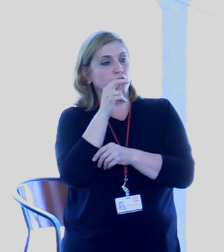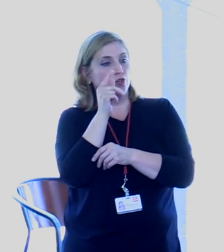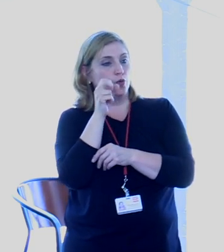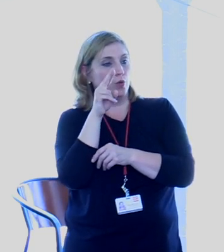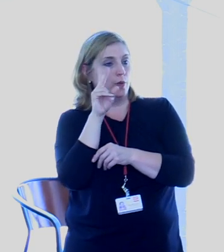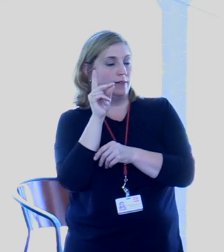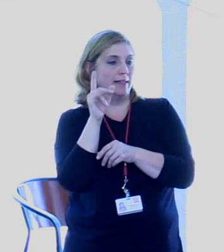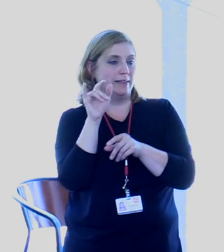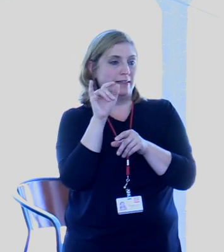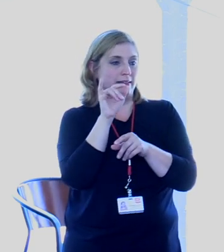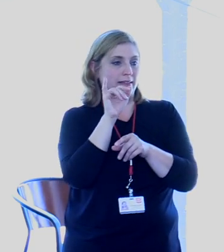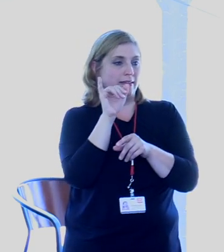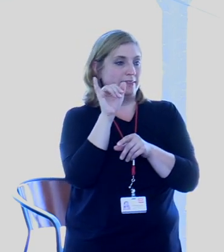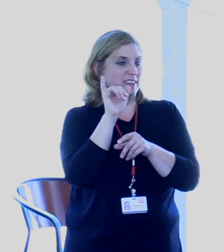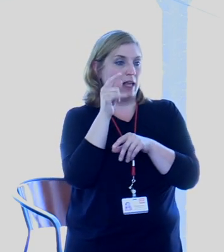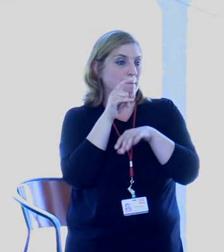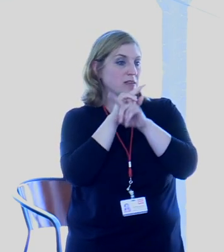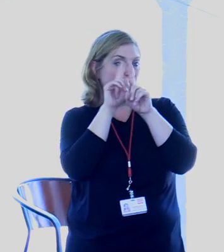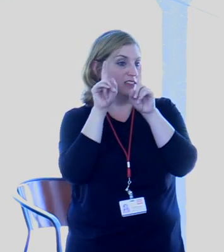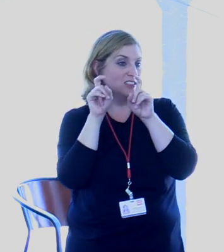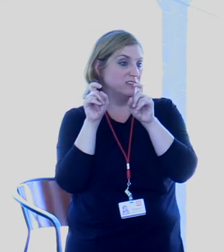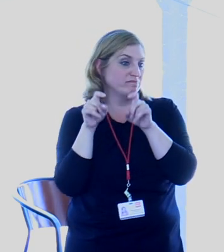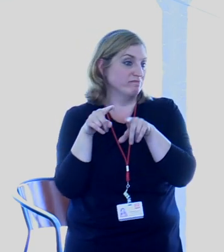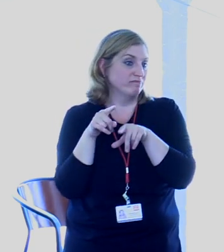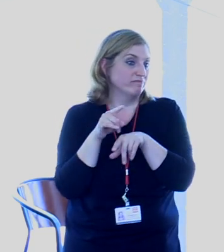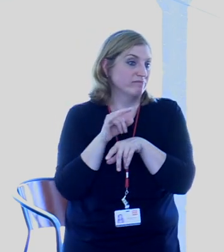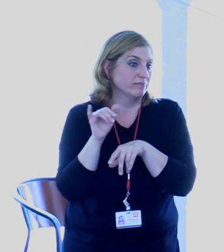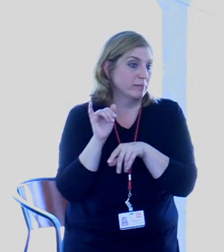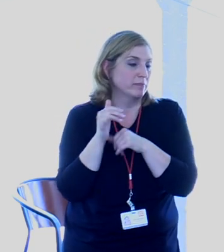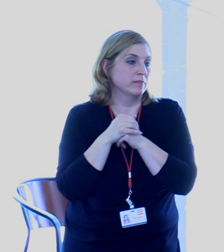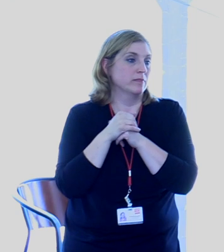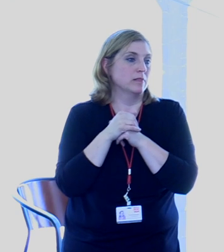test. Ask what you wish, Gertrude. What did she ask for?